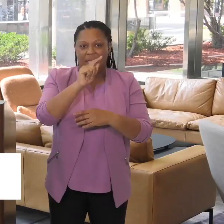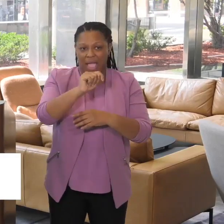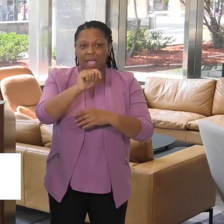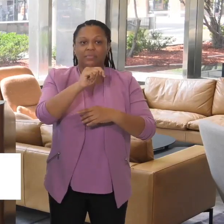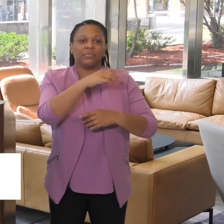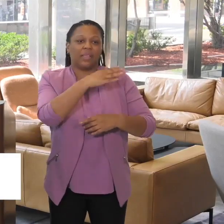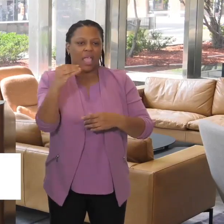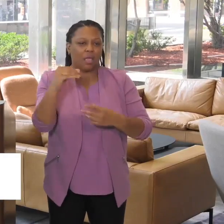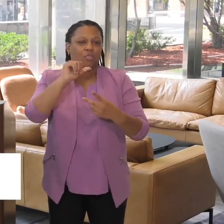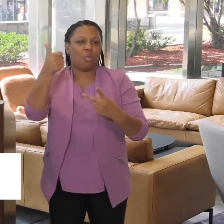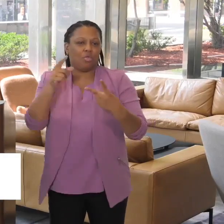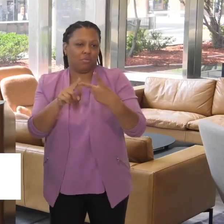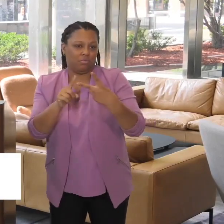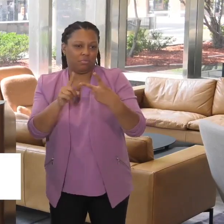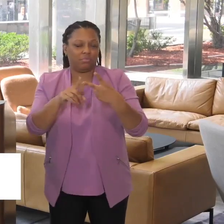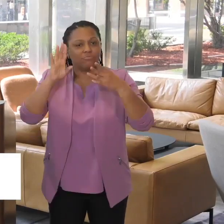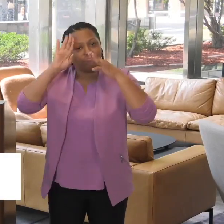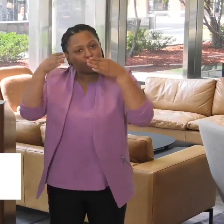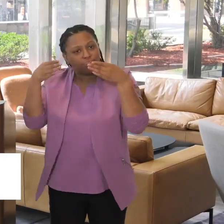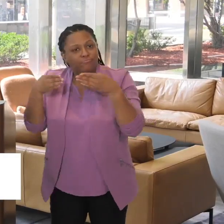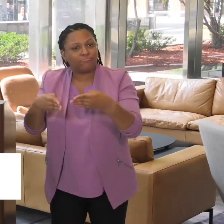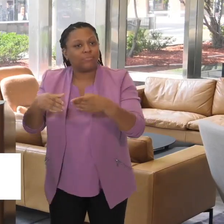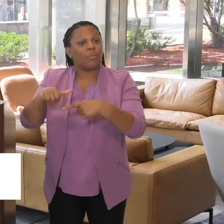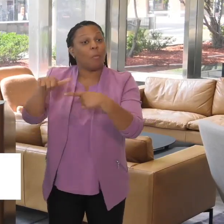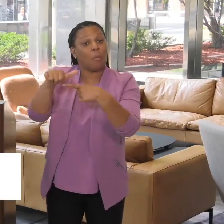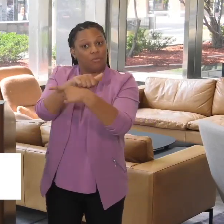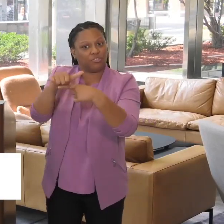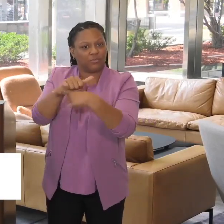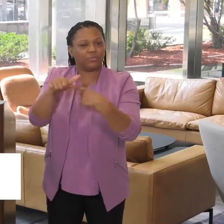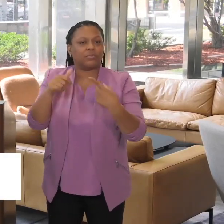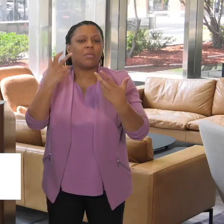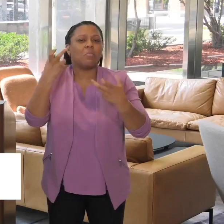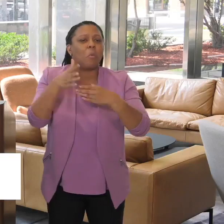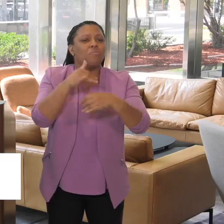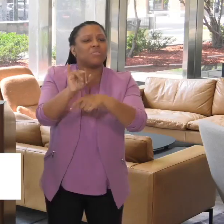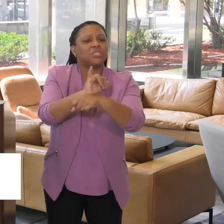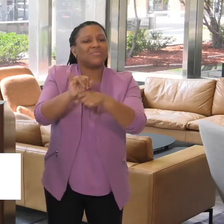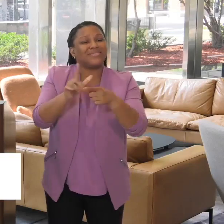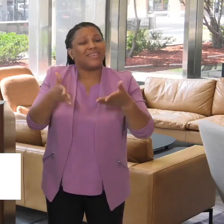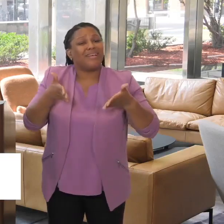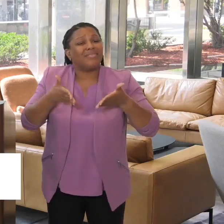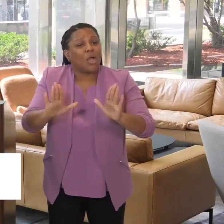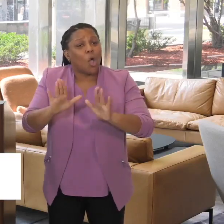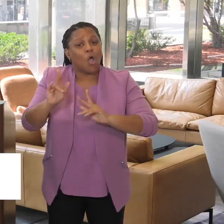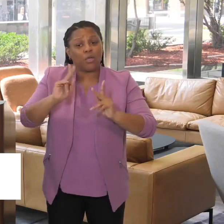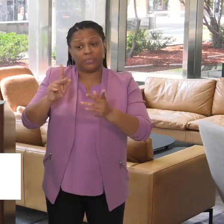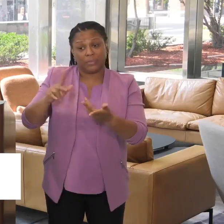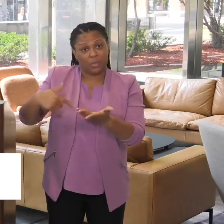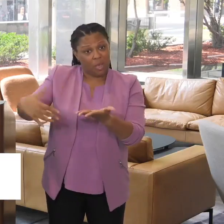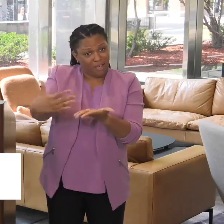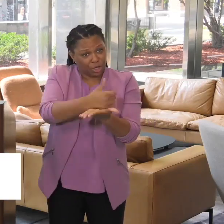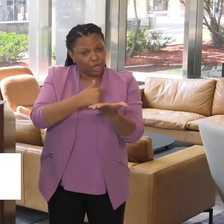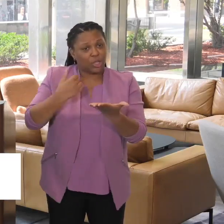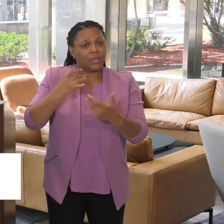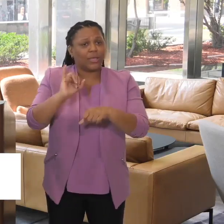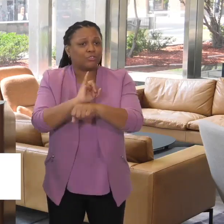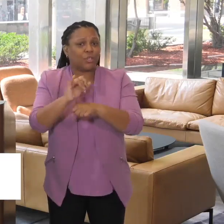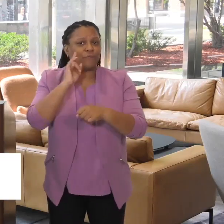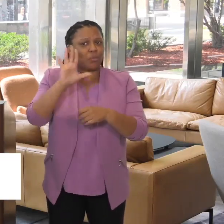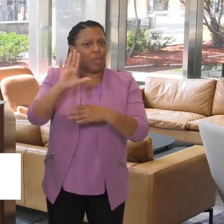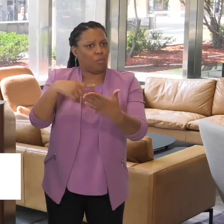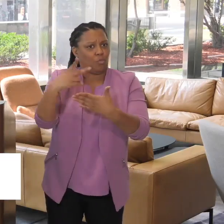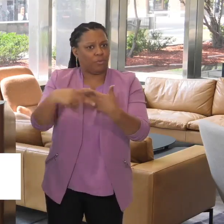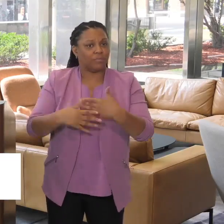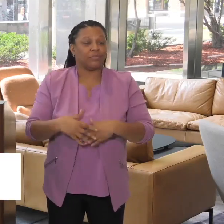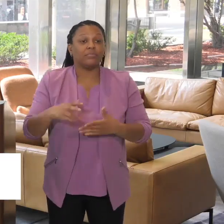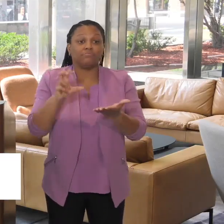pre-apprenticeship programs that allow workers to earn college credit for completed programs. I've also introduced the Freedom to Invest in Tomorrow's Workforce